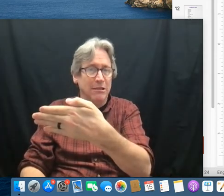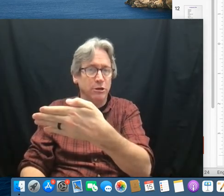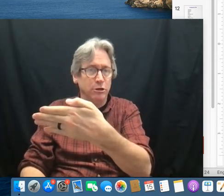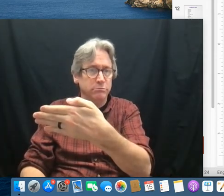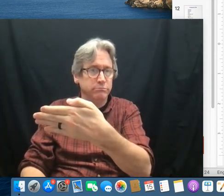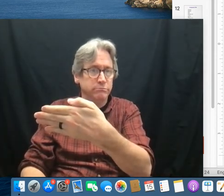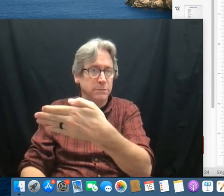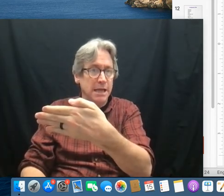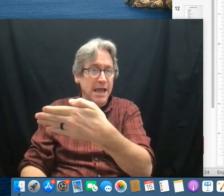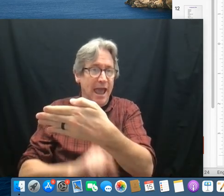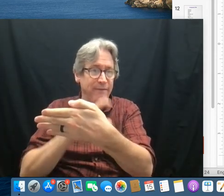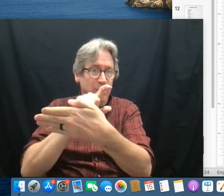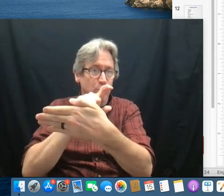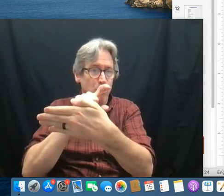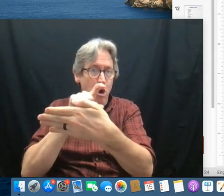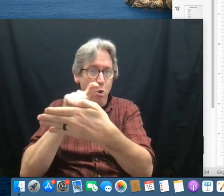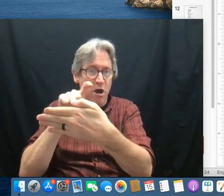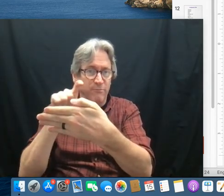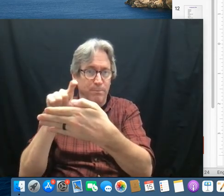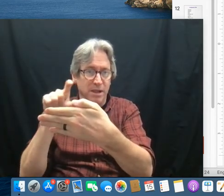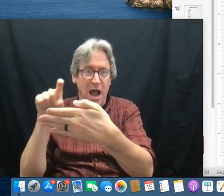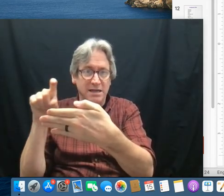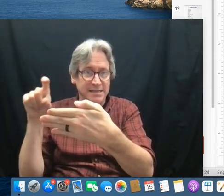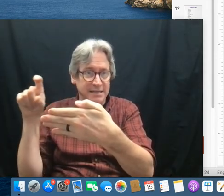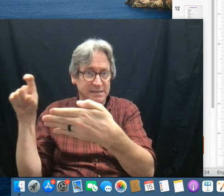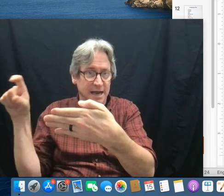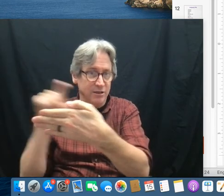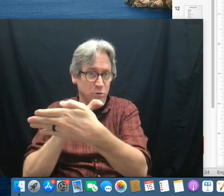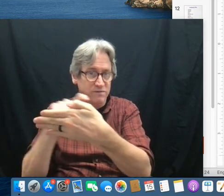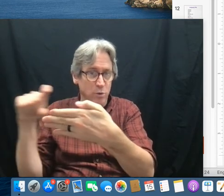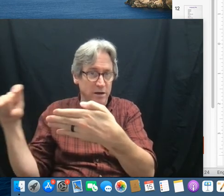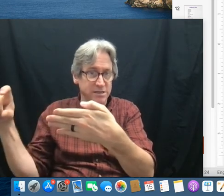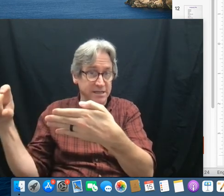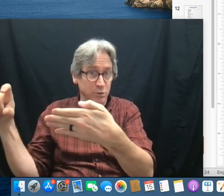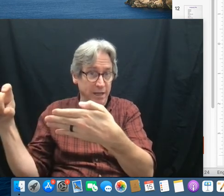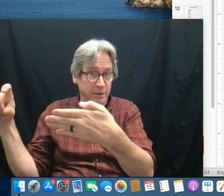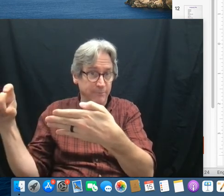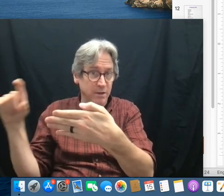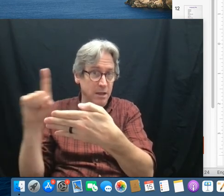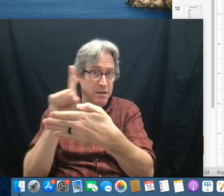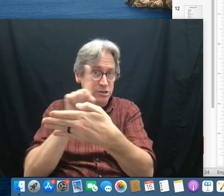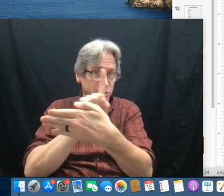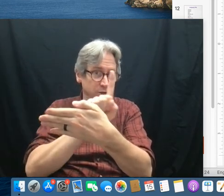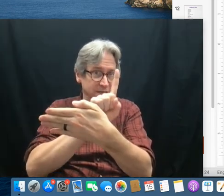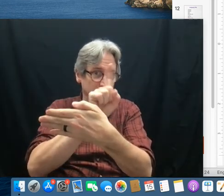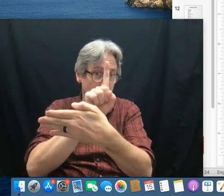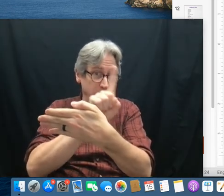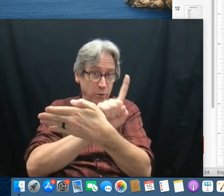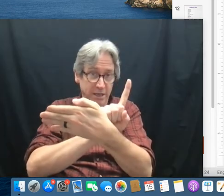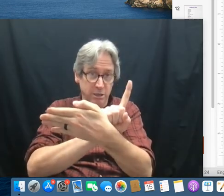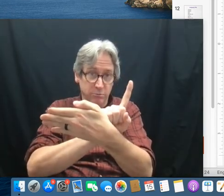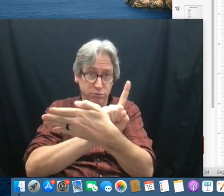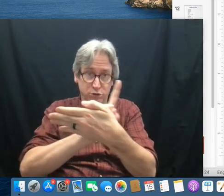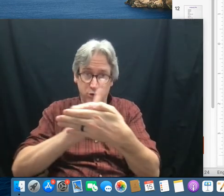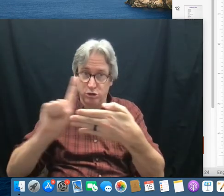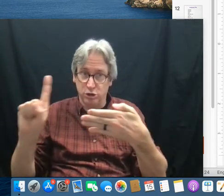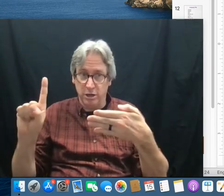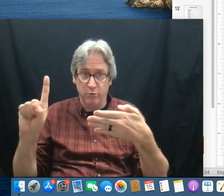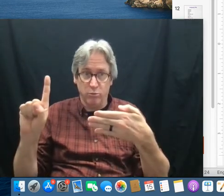weekend before the earth exploded? We're talking about past. So do, past. And then